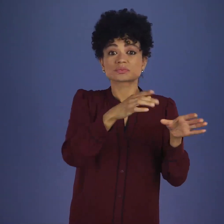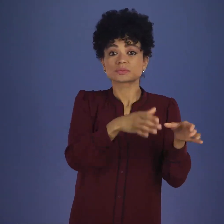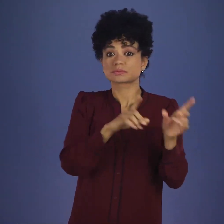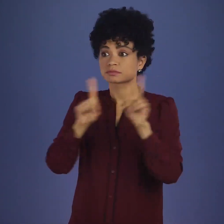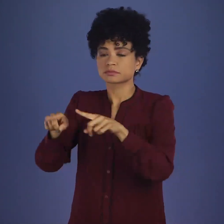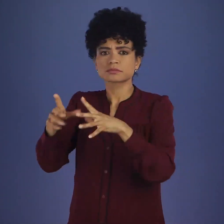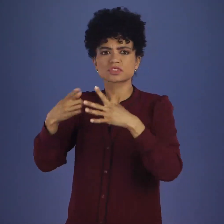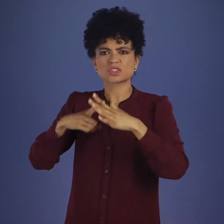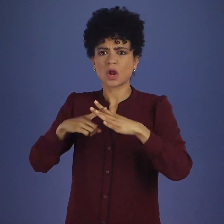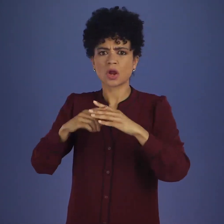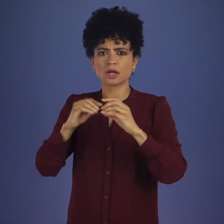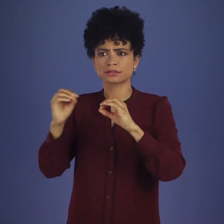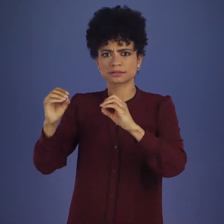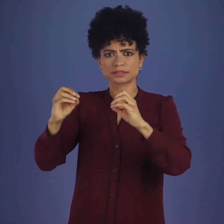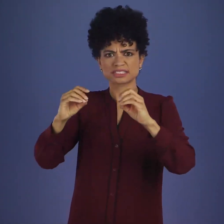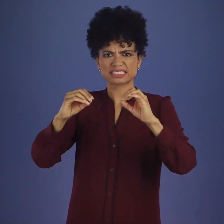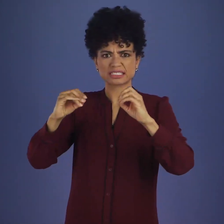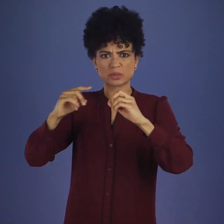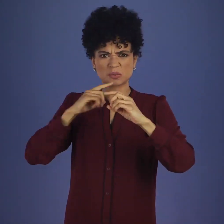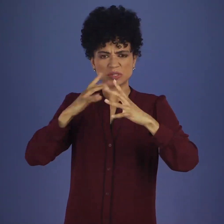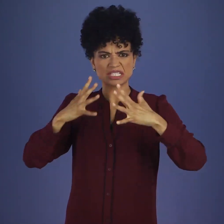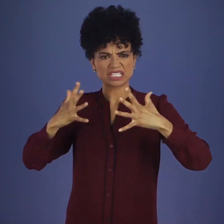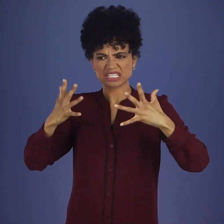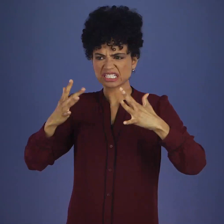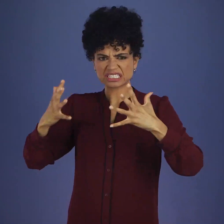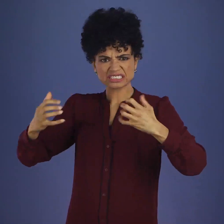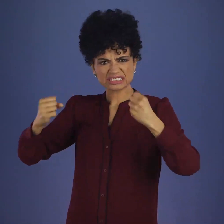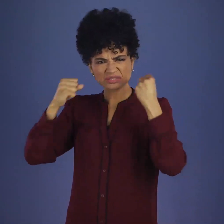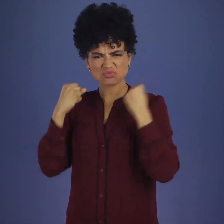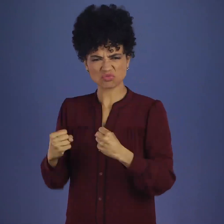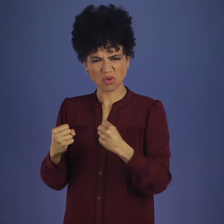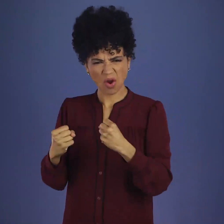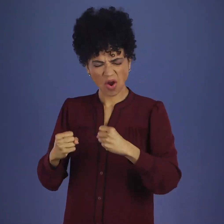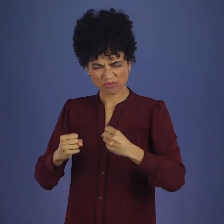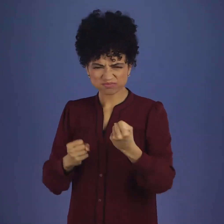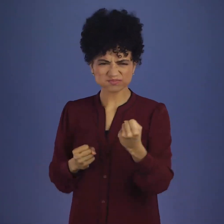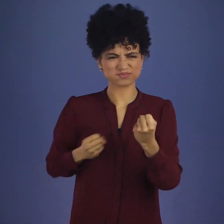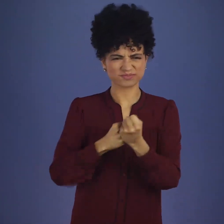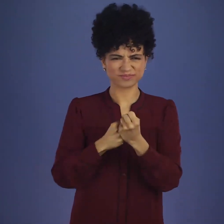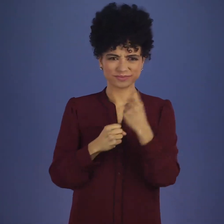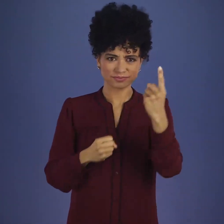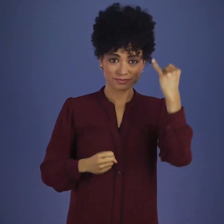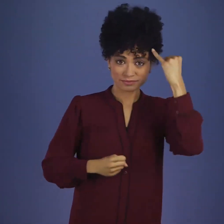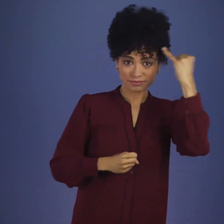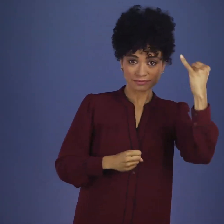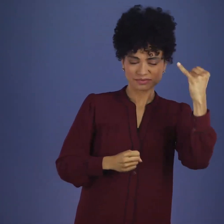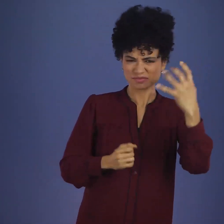Soon, Washingtonian speakers violently and publicly took sides on this question.